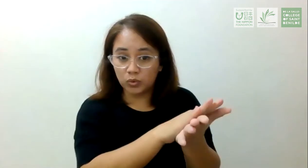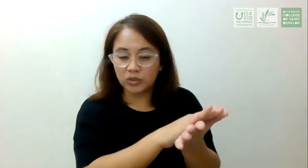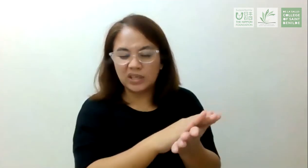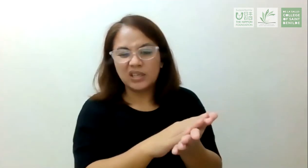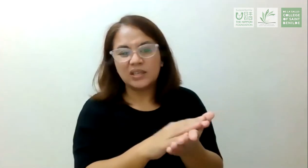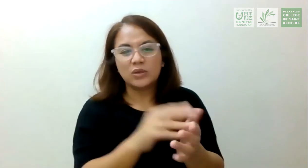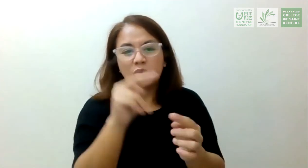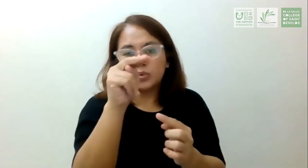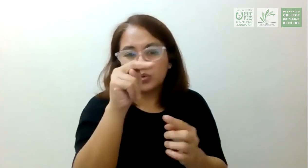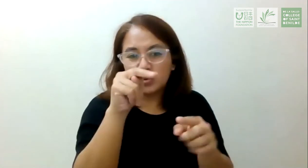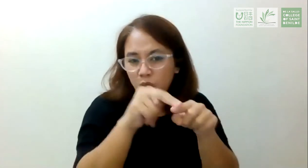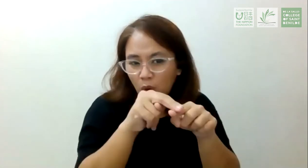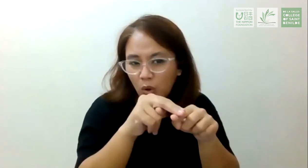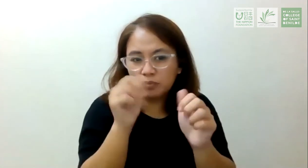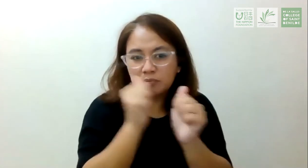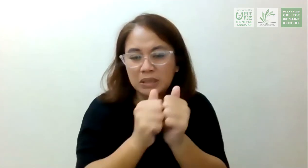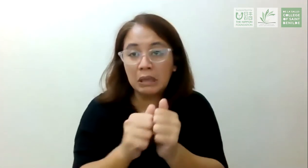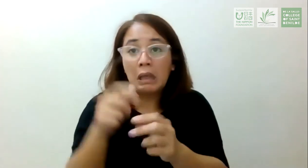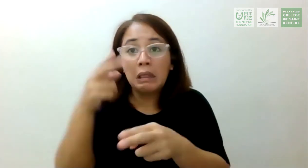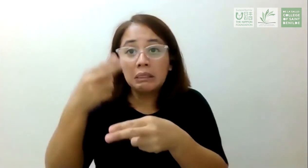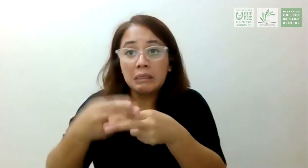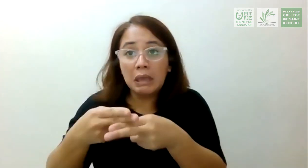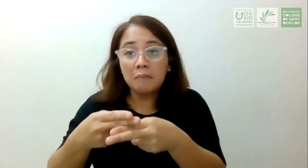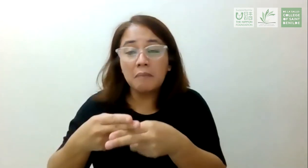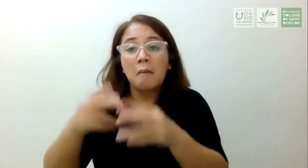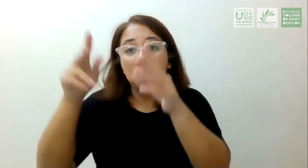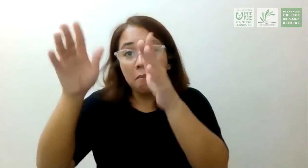of a person, place, or thing.